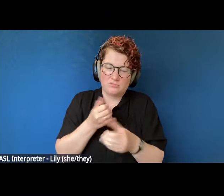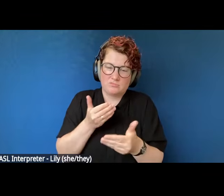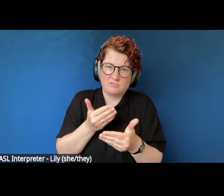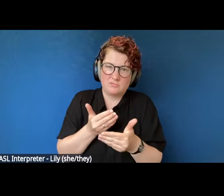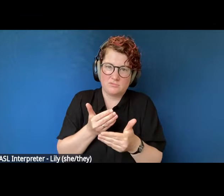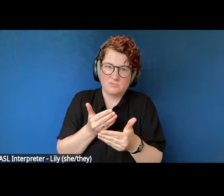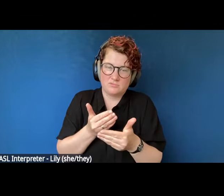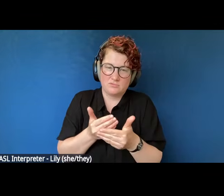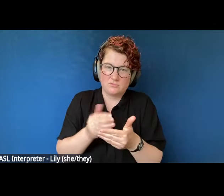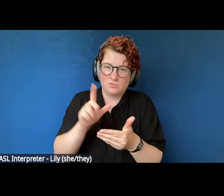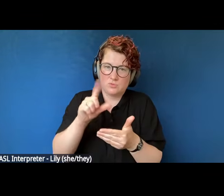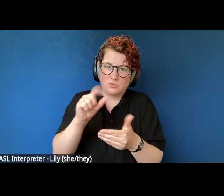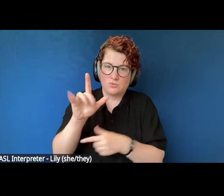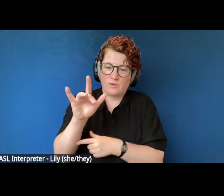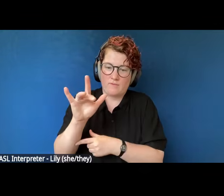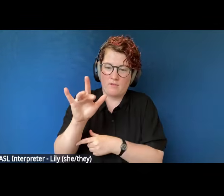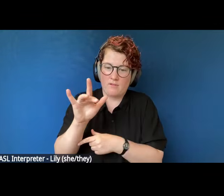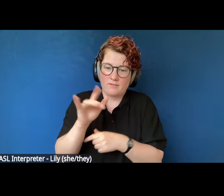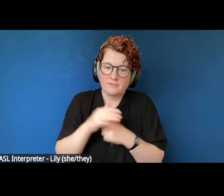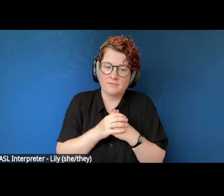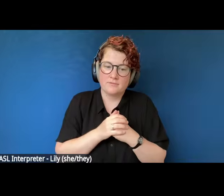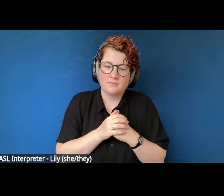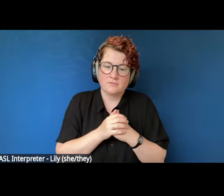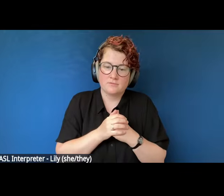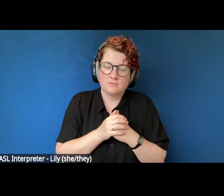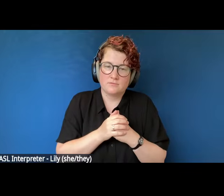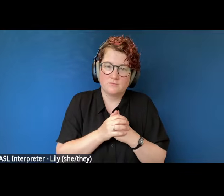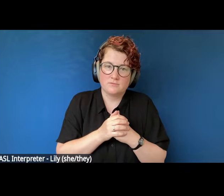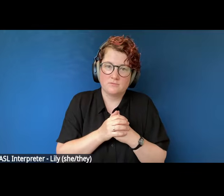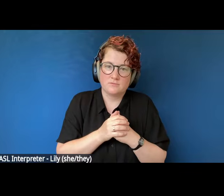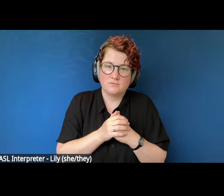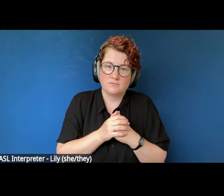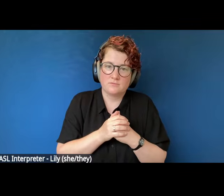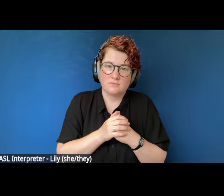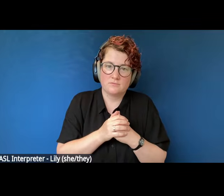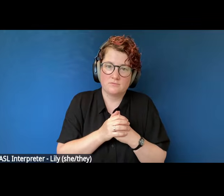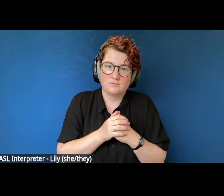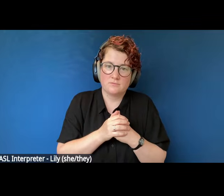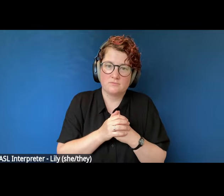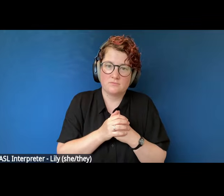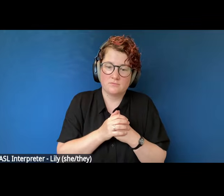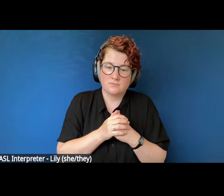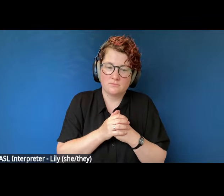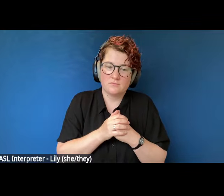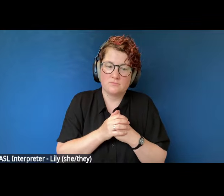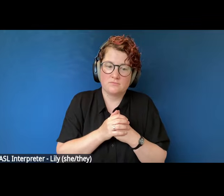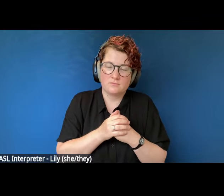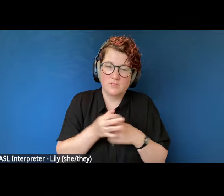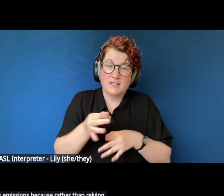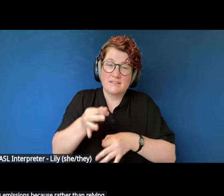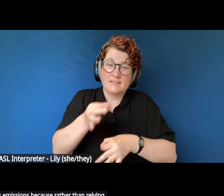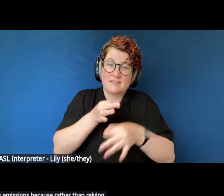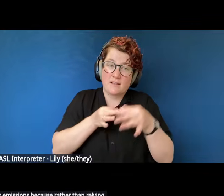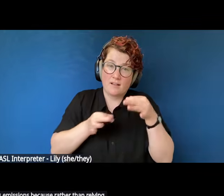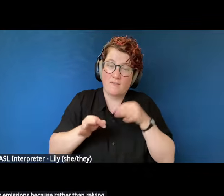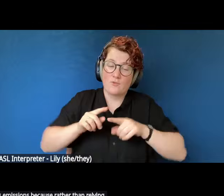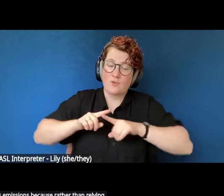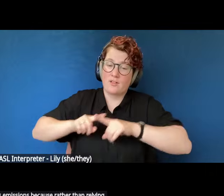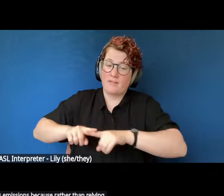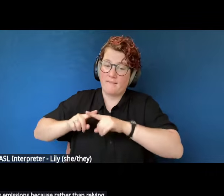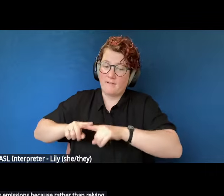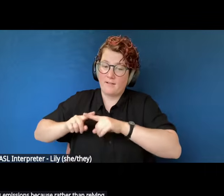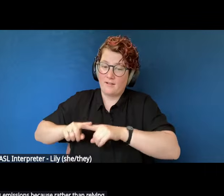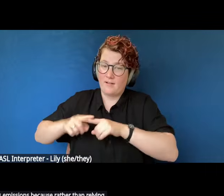less of a decline in our greenhouse gas emissions because rather than relying on clean energy provided from